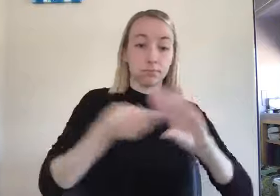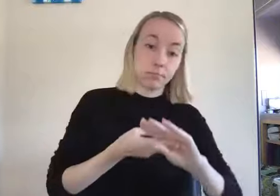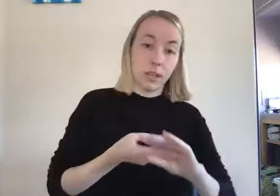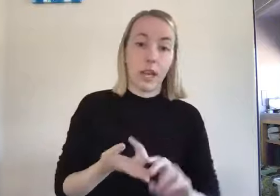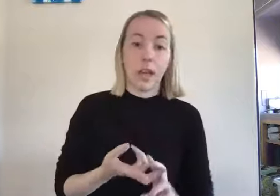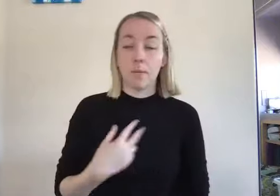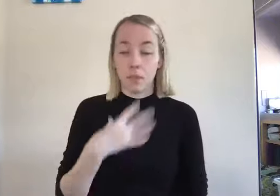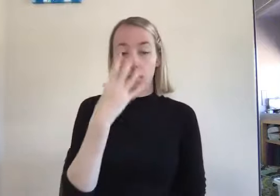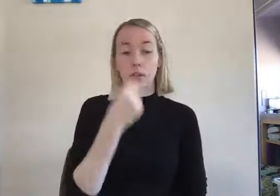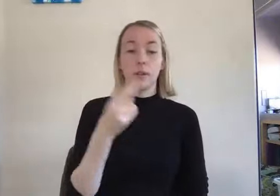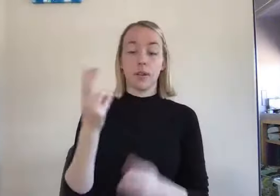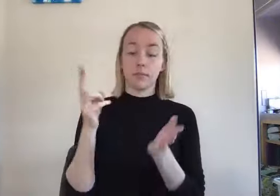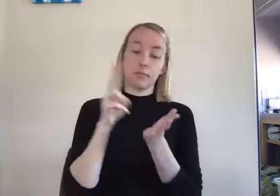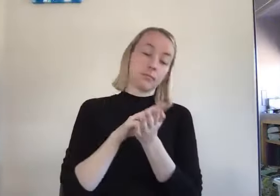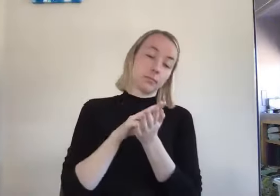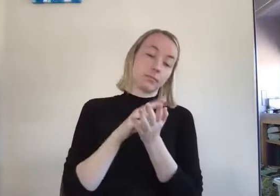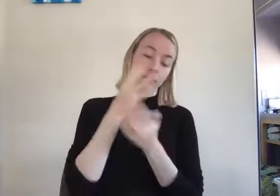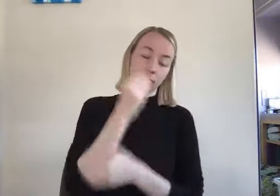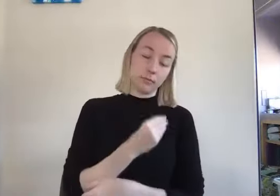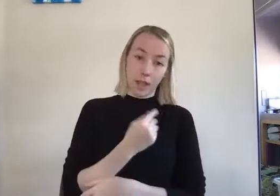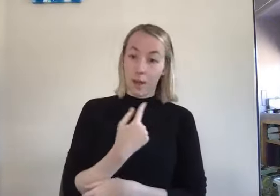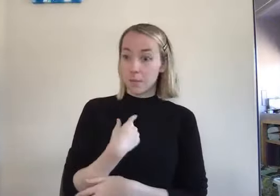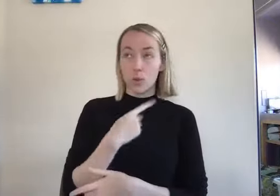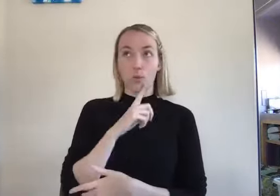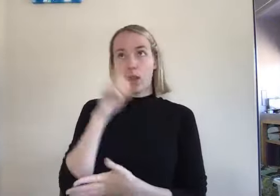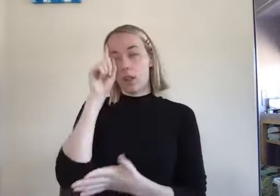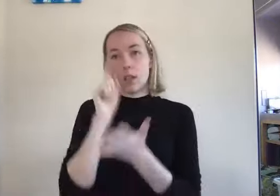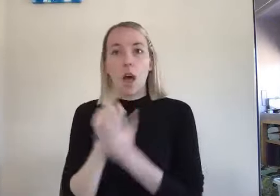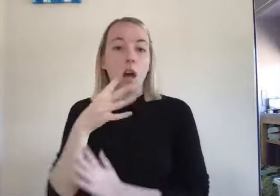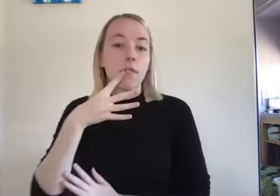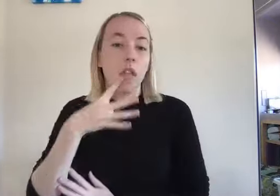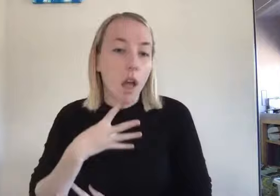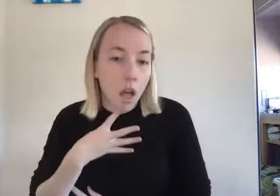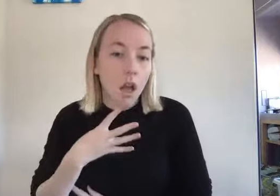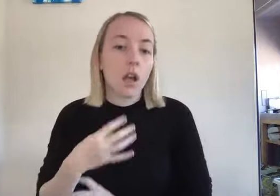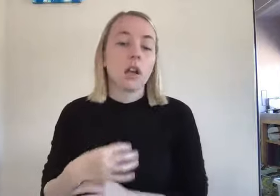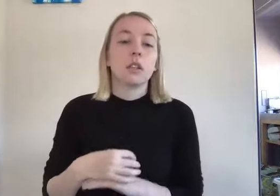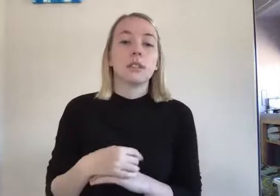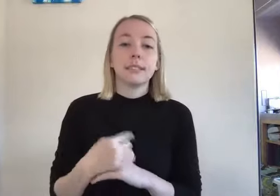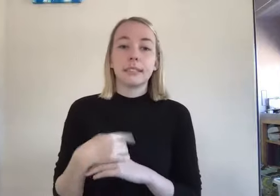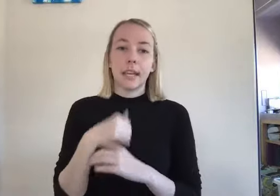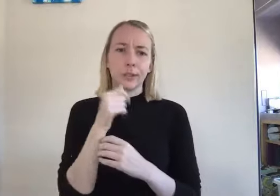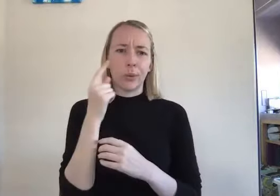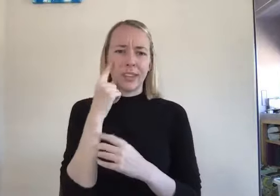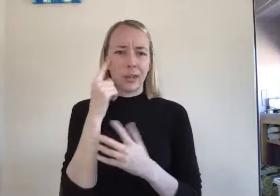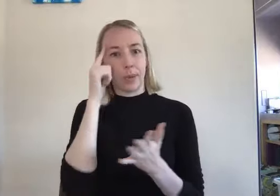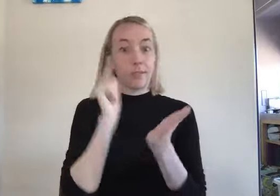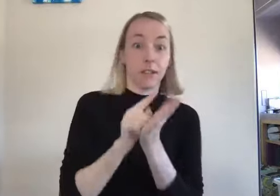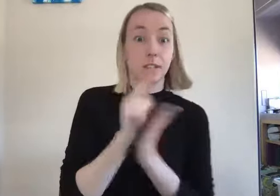and I'm still madly in love, in lust. I don't think we fell into love. I